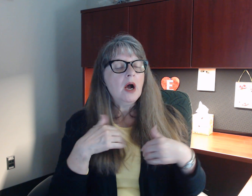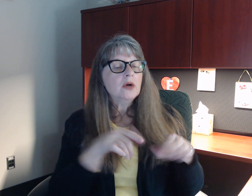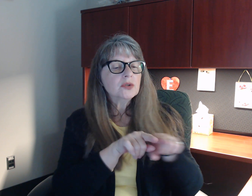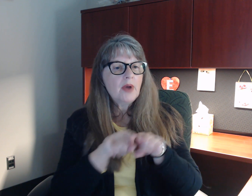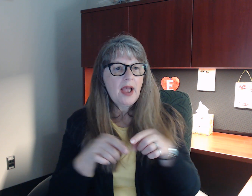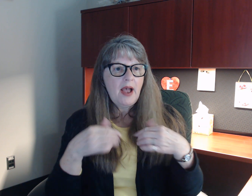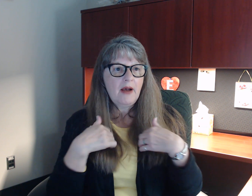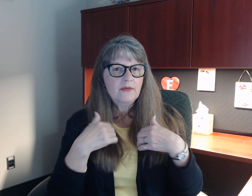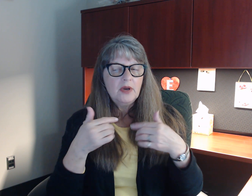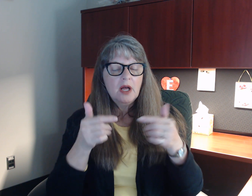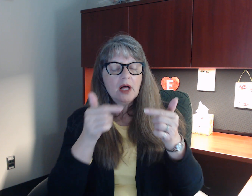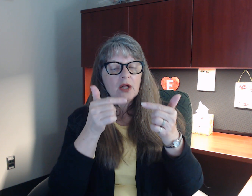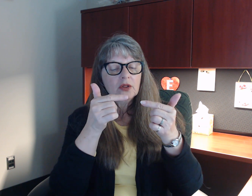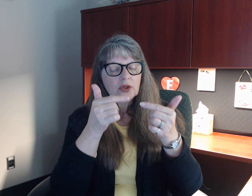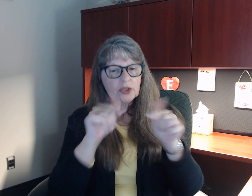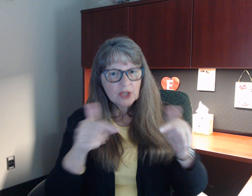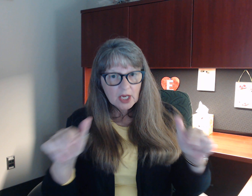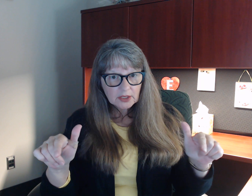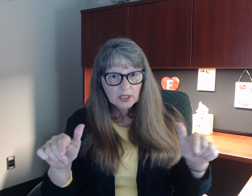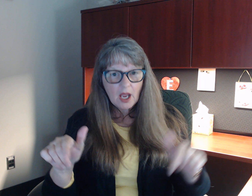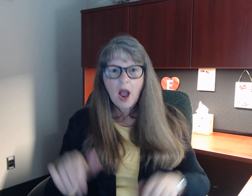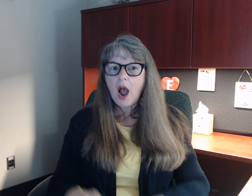also have lasagna. Ah,